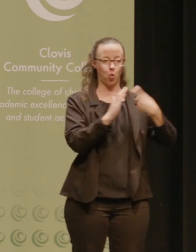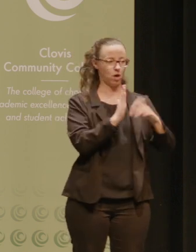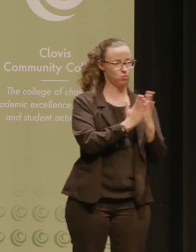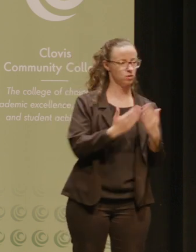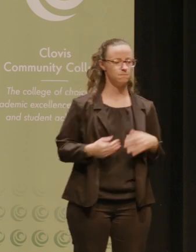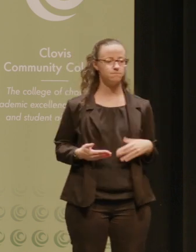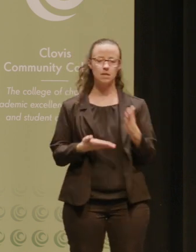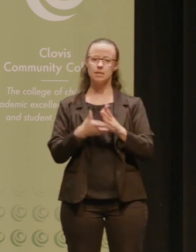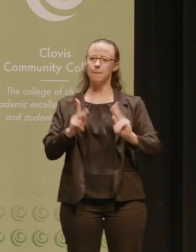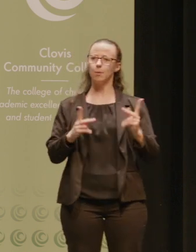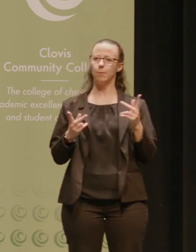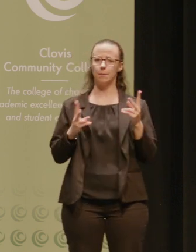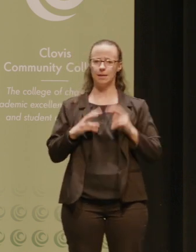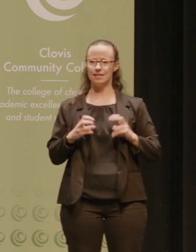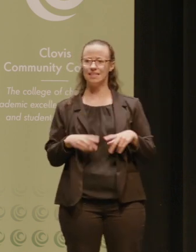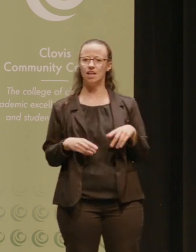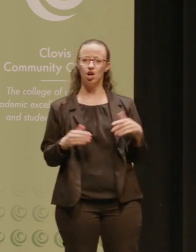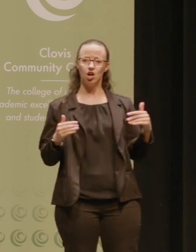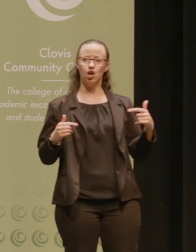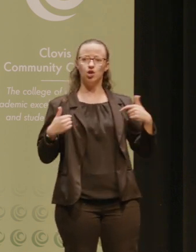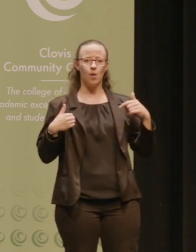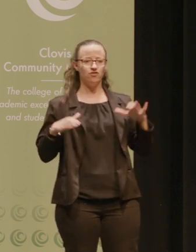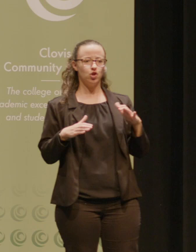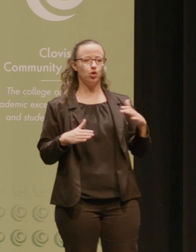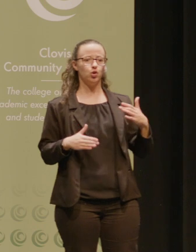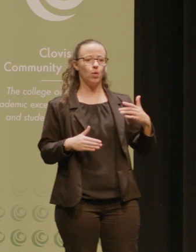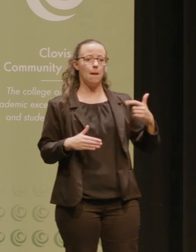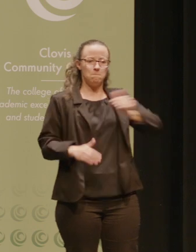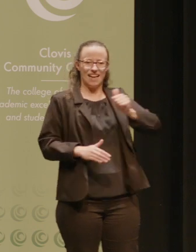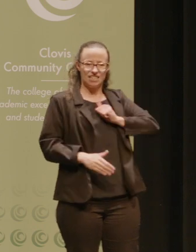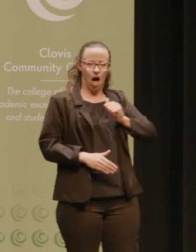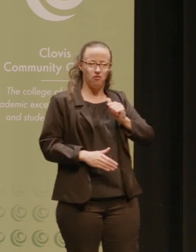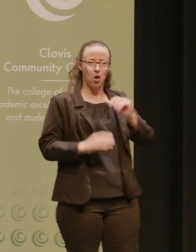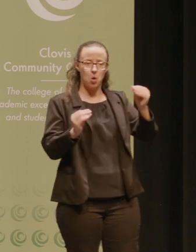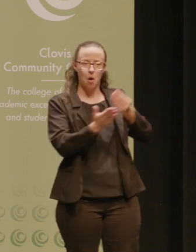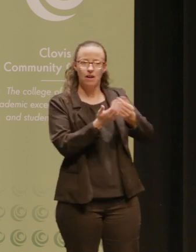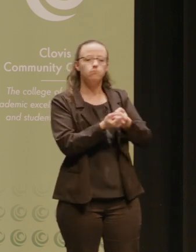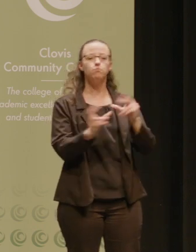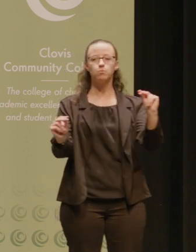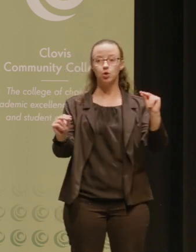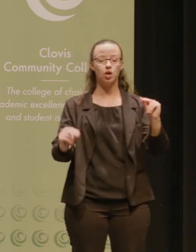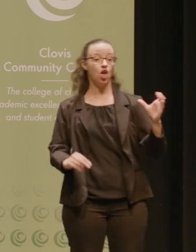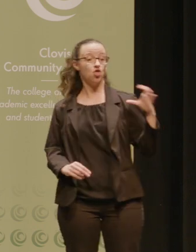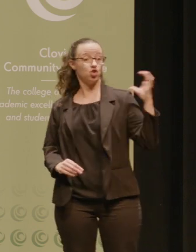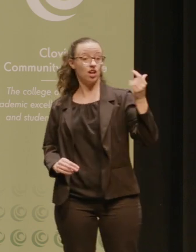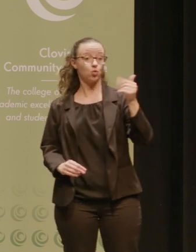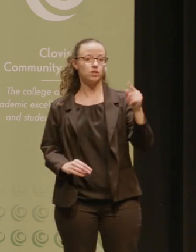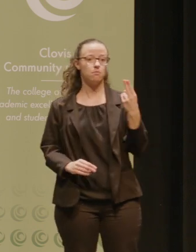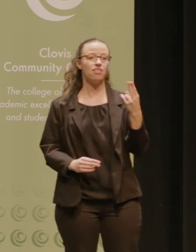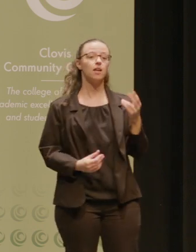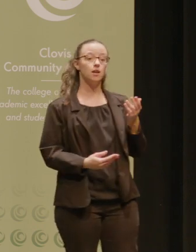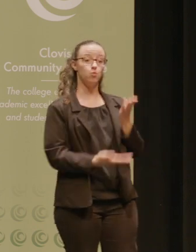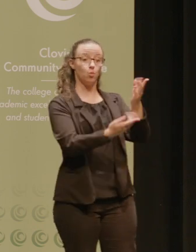be asking is this an unfunded thing? Do I have to do it on the side of my desk? It's not. Chancellor Goldsmith advocated to